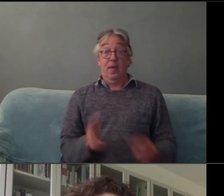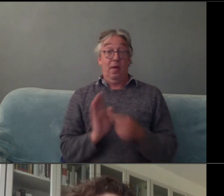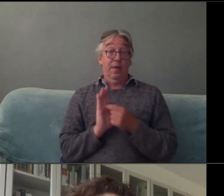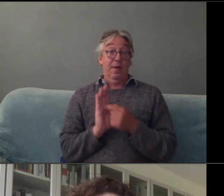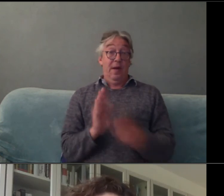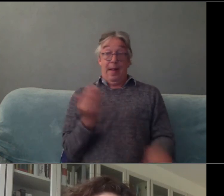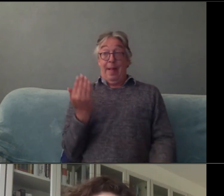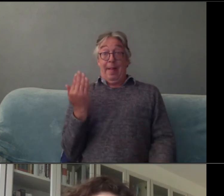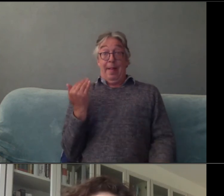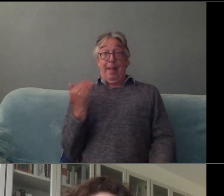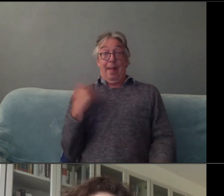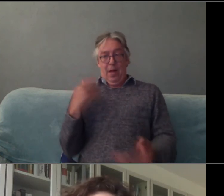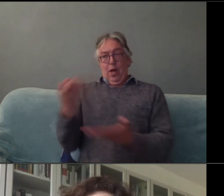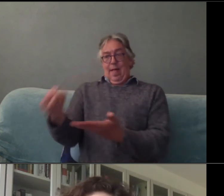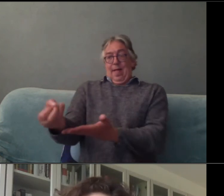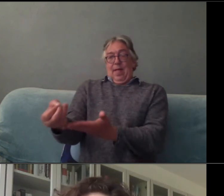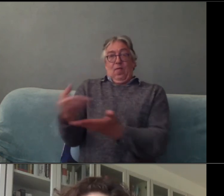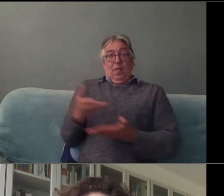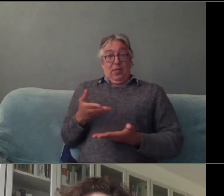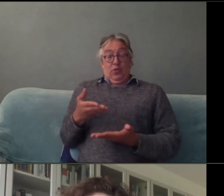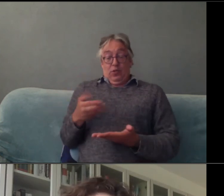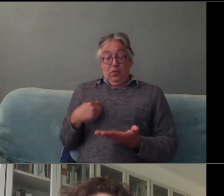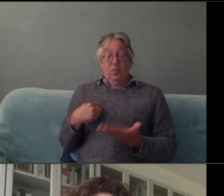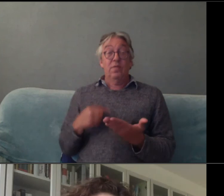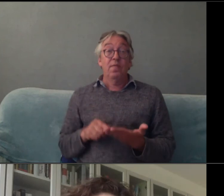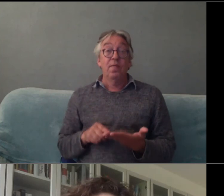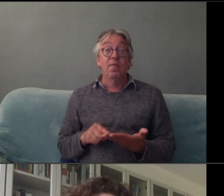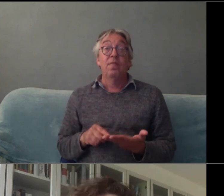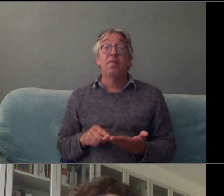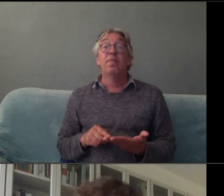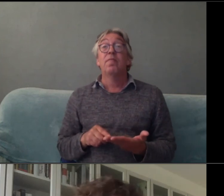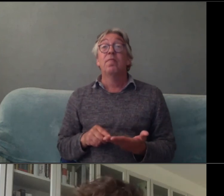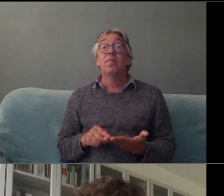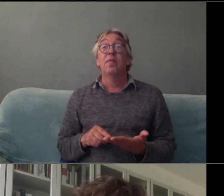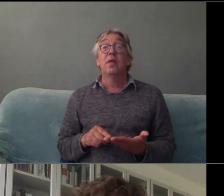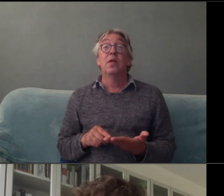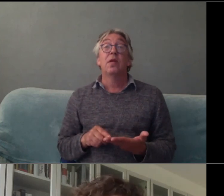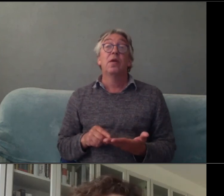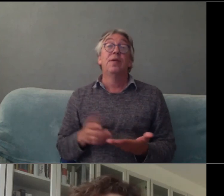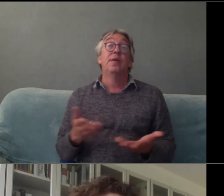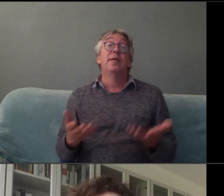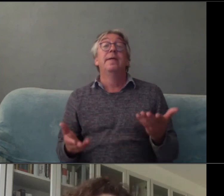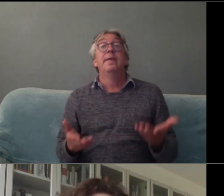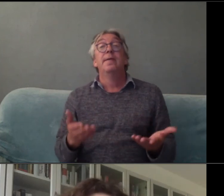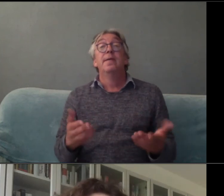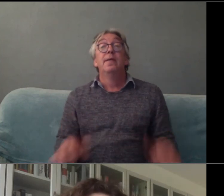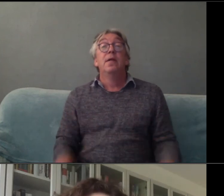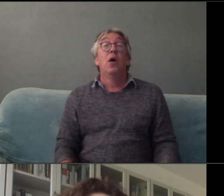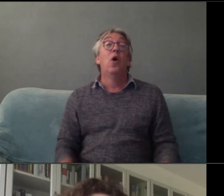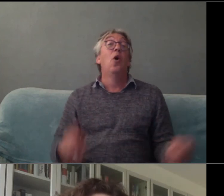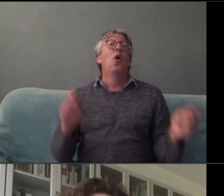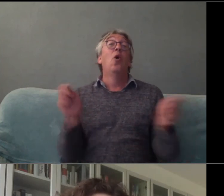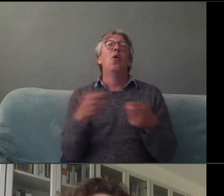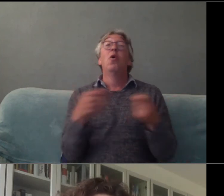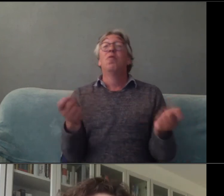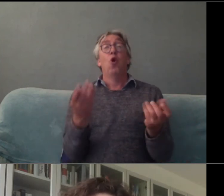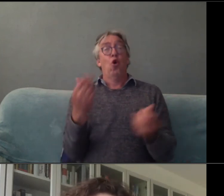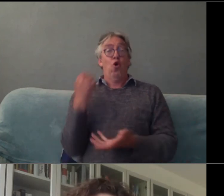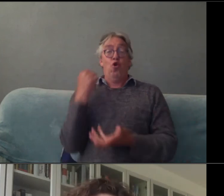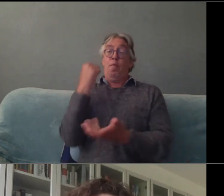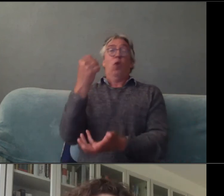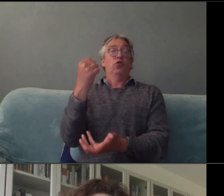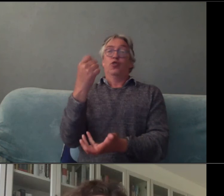information on decisions being made about of course, budgetary cuts, funds that will